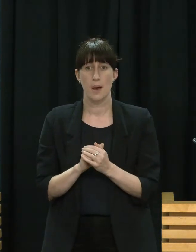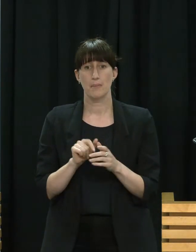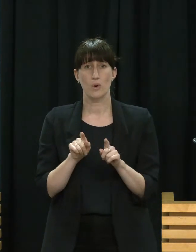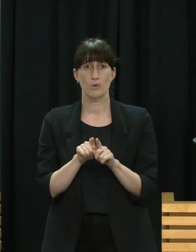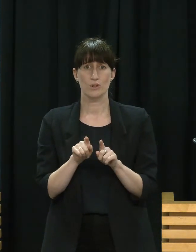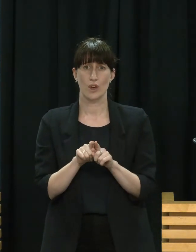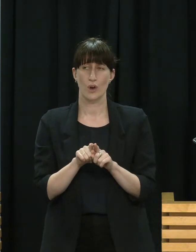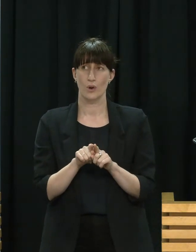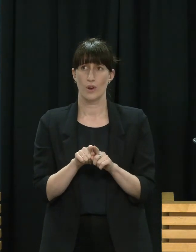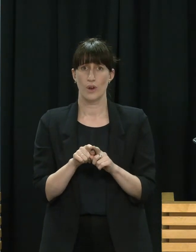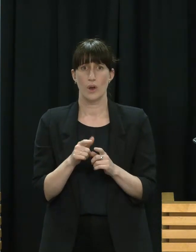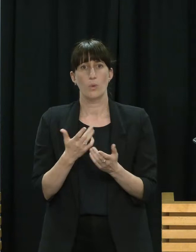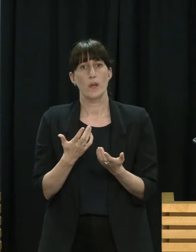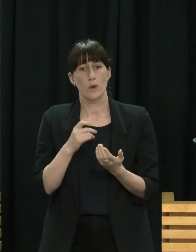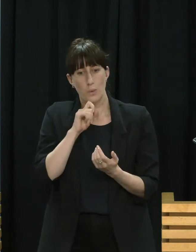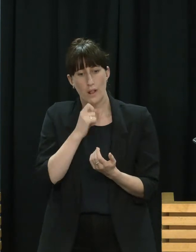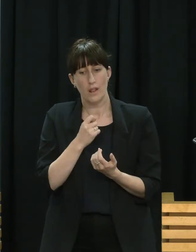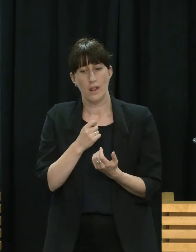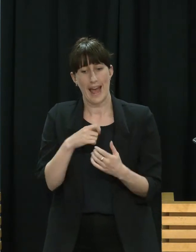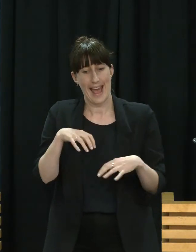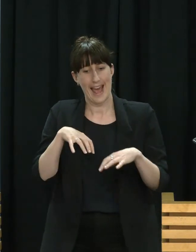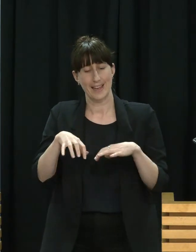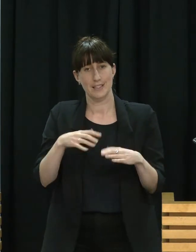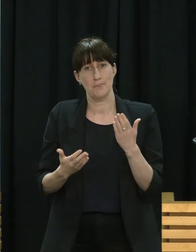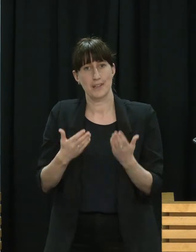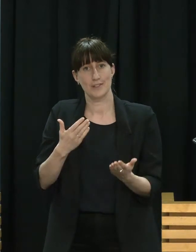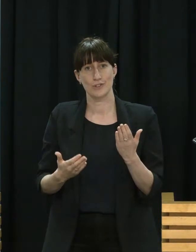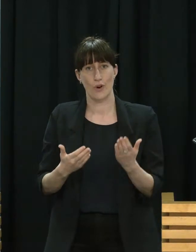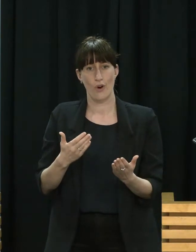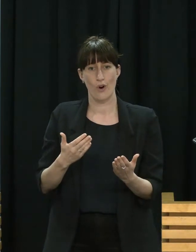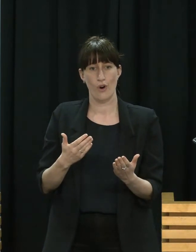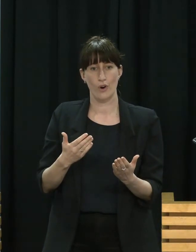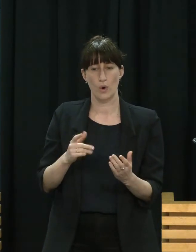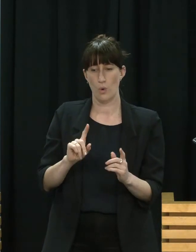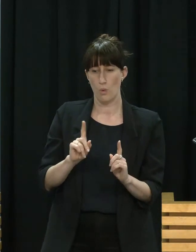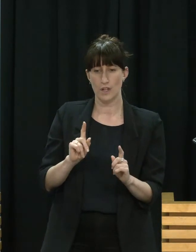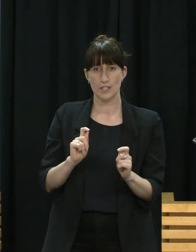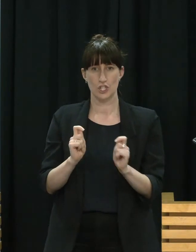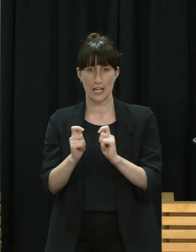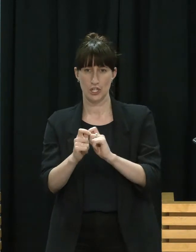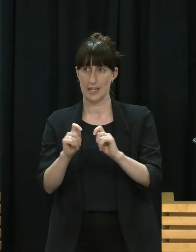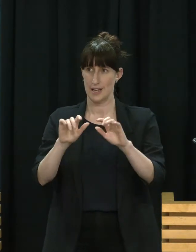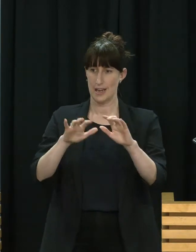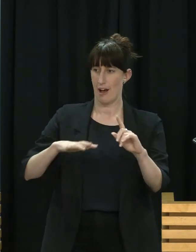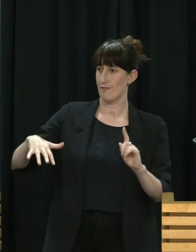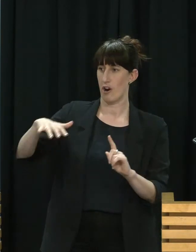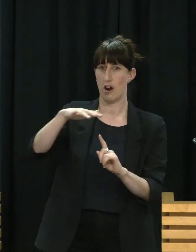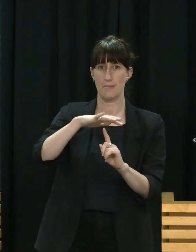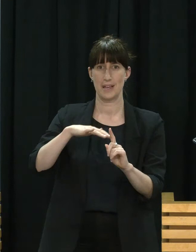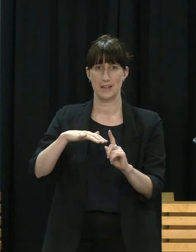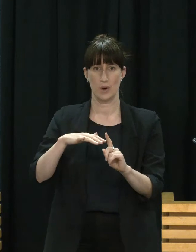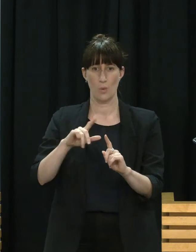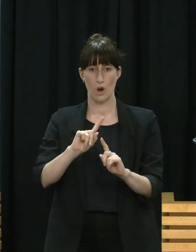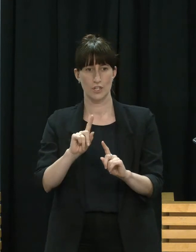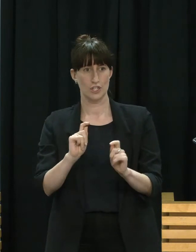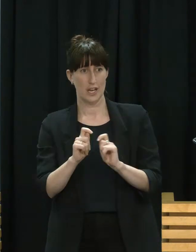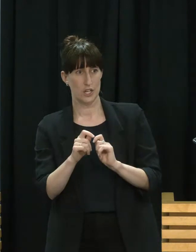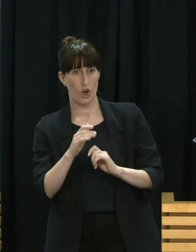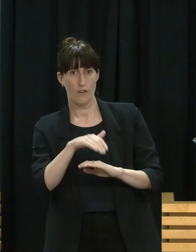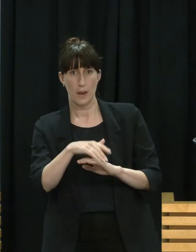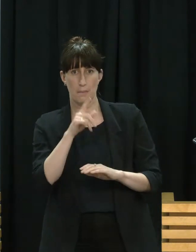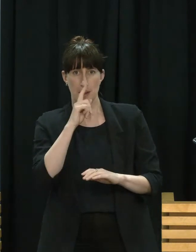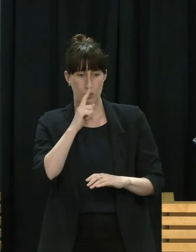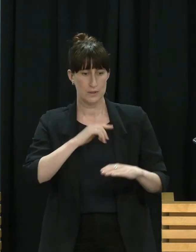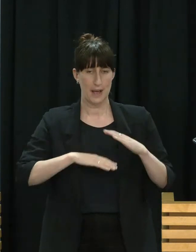whether in fact, and how we respond to cases, whether in fact there are some sensible changes that need to be made to alert levels. We do that regularly. We will keep doing